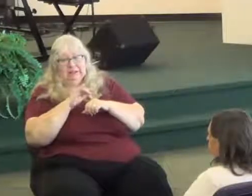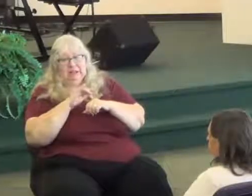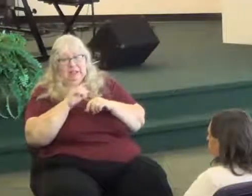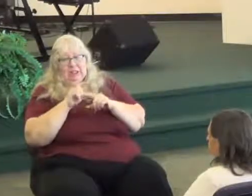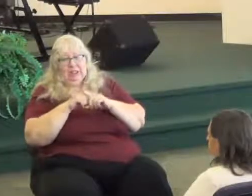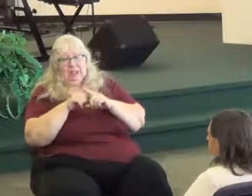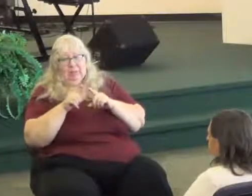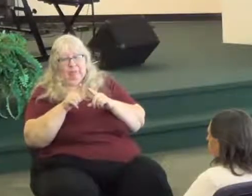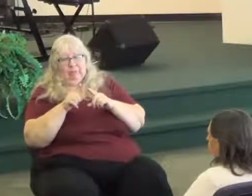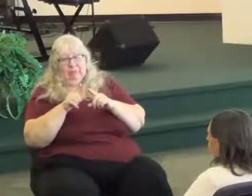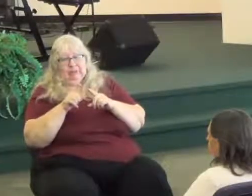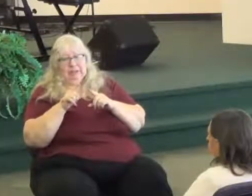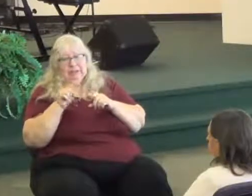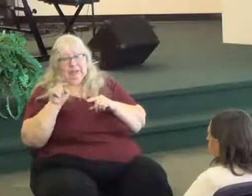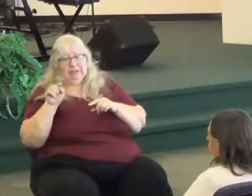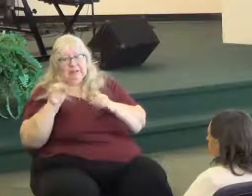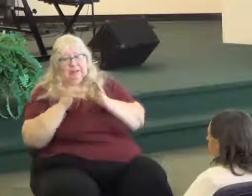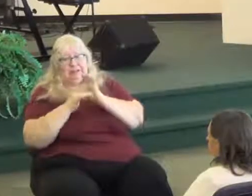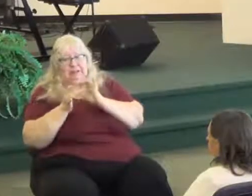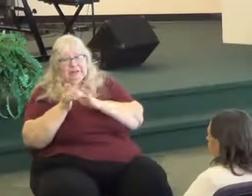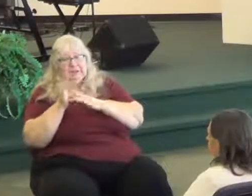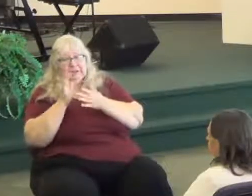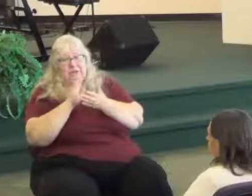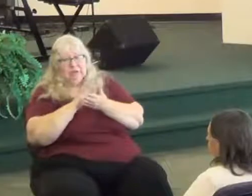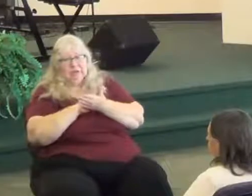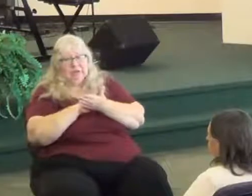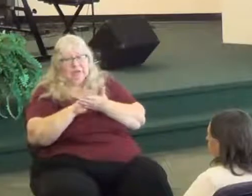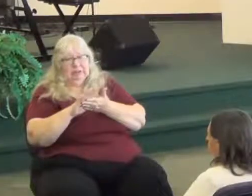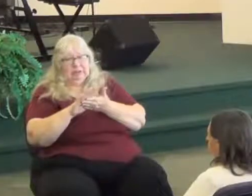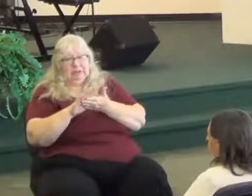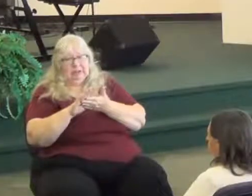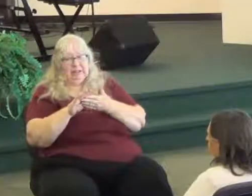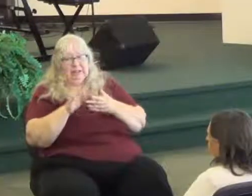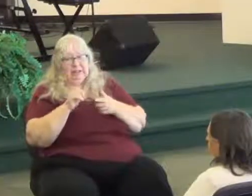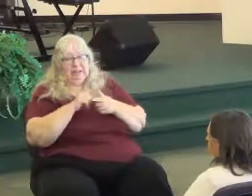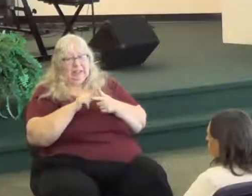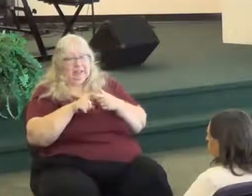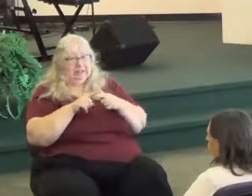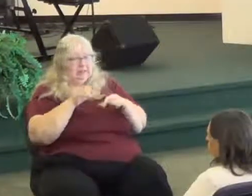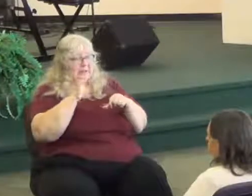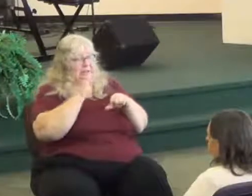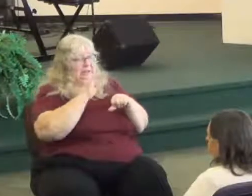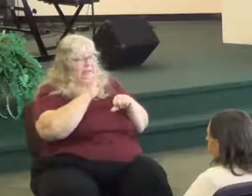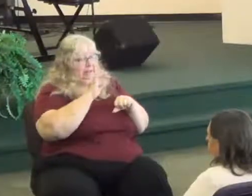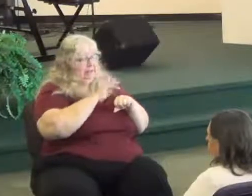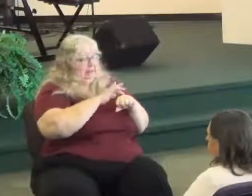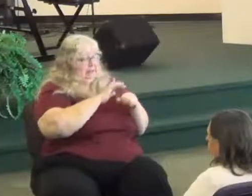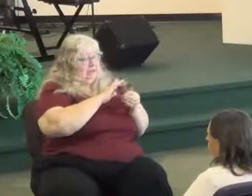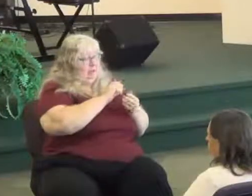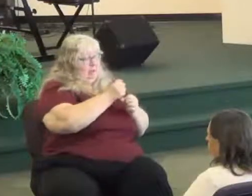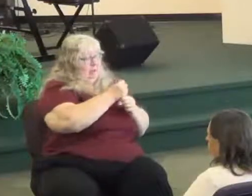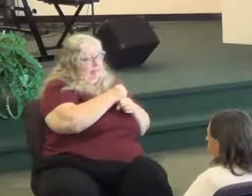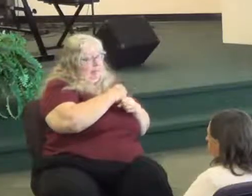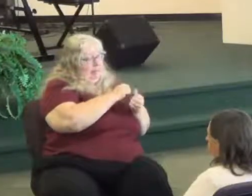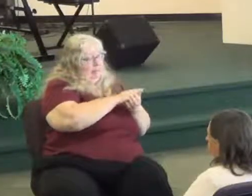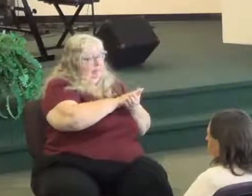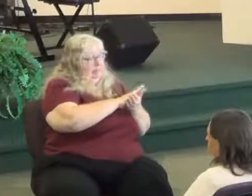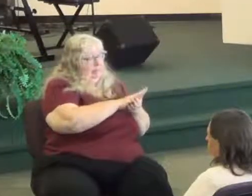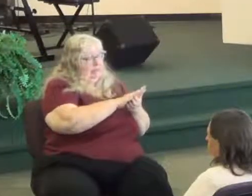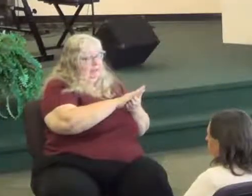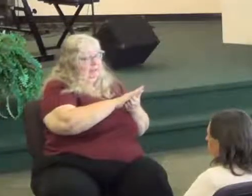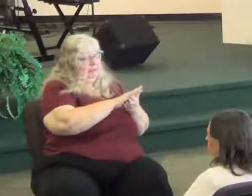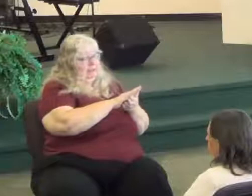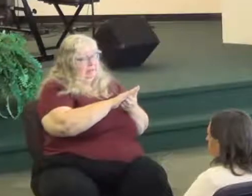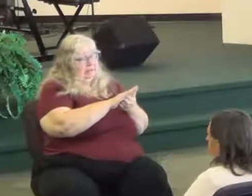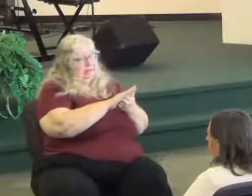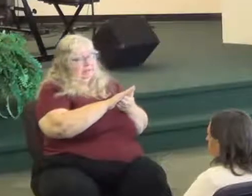happened before. You used to have to go to the priest to be declared clean and go through all these rituals in the Old Testament. Now all those rituals are in a man, and he touches